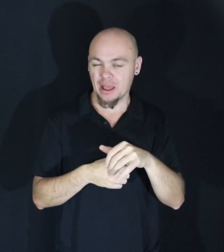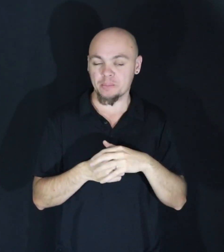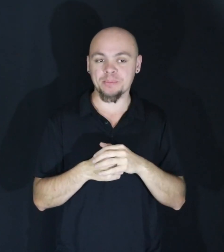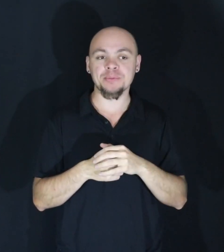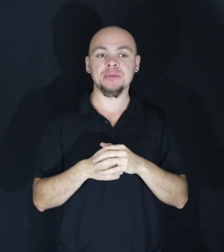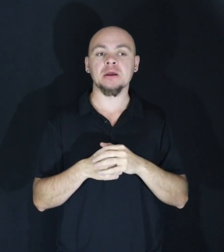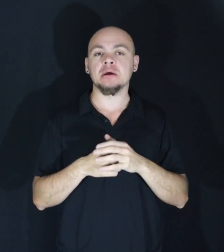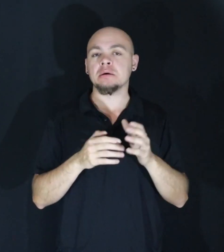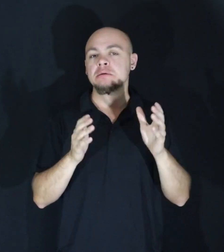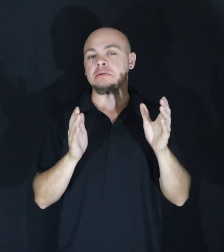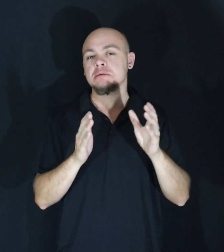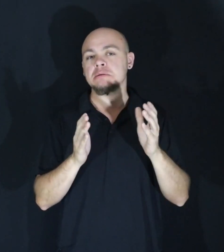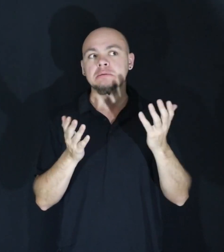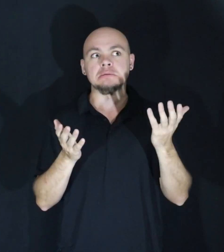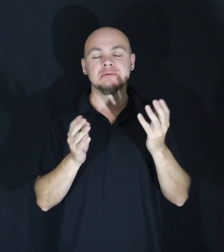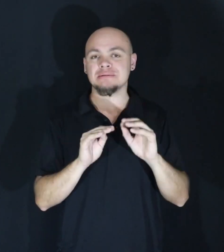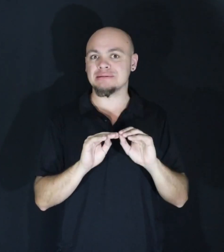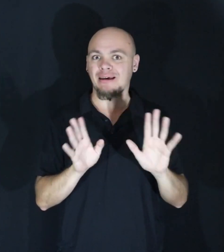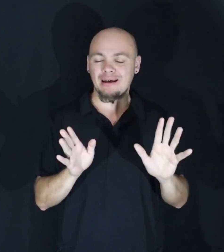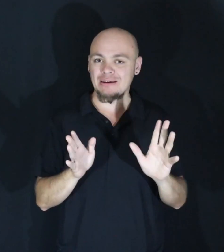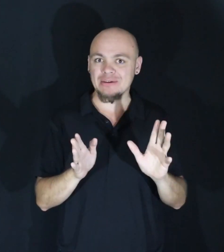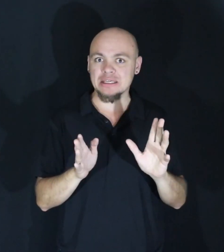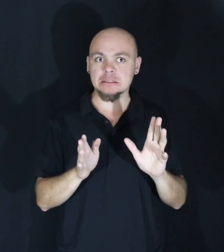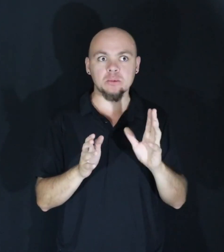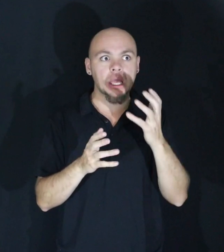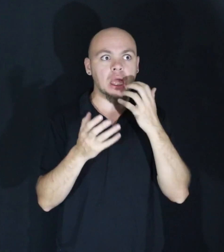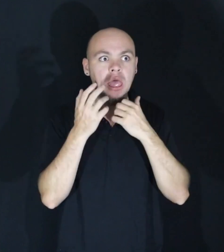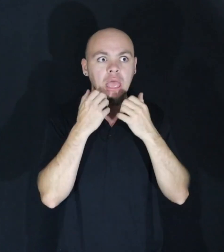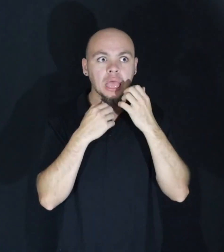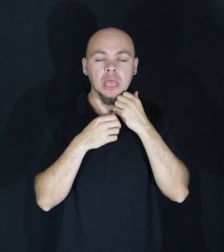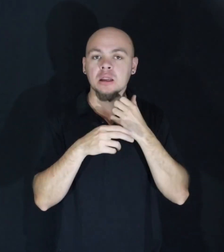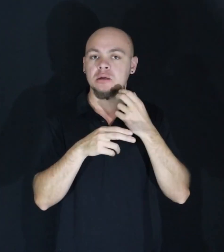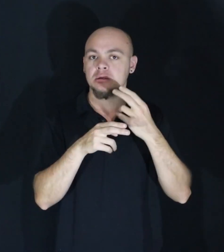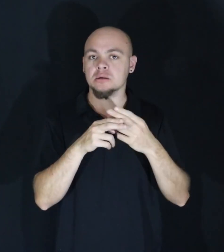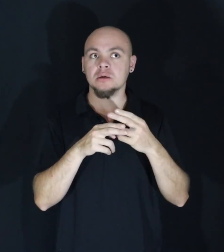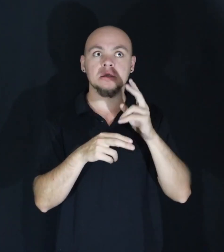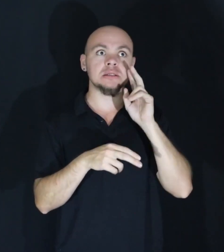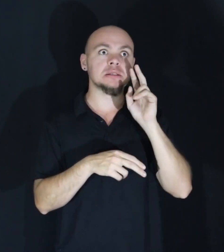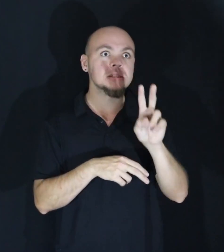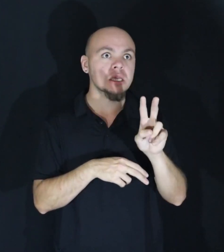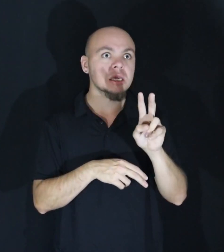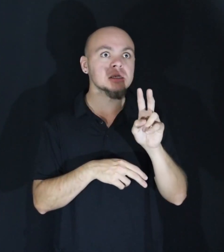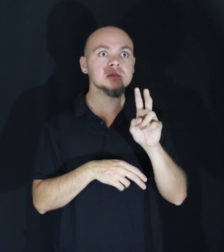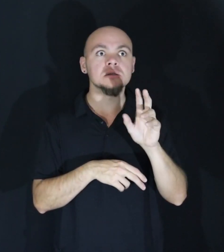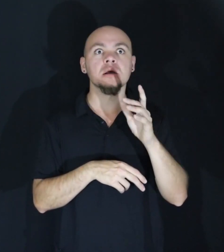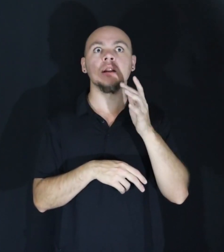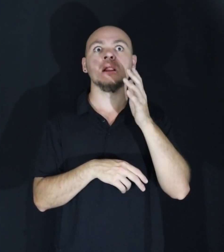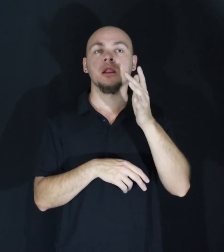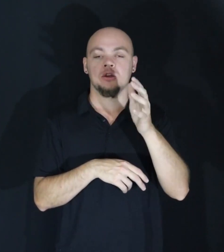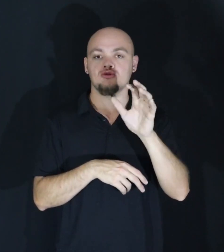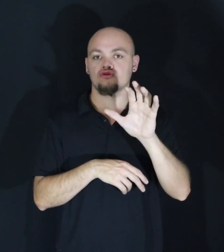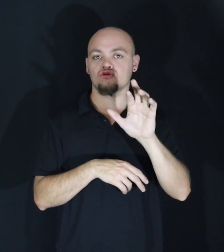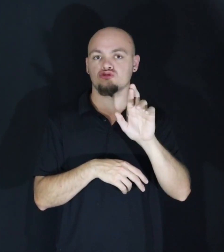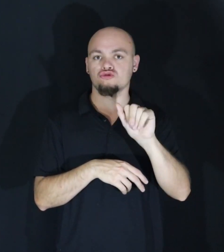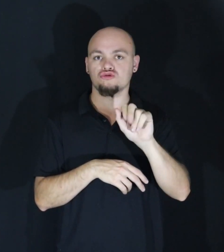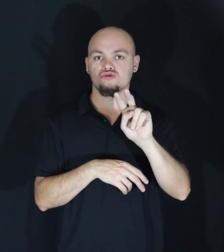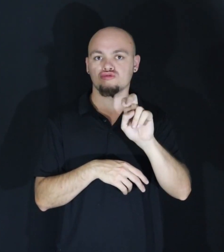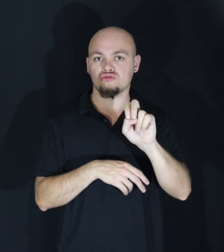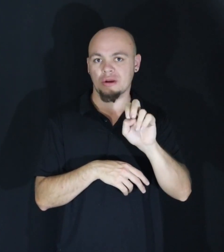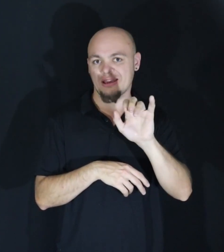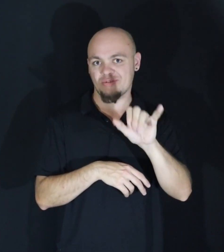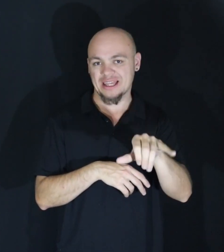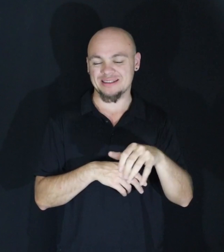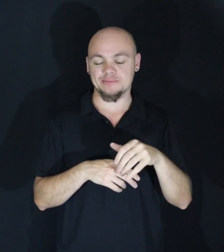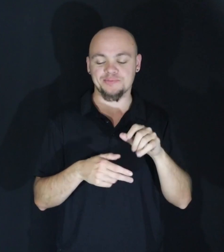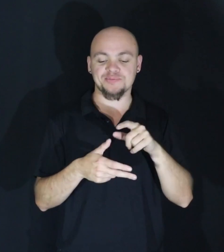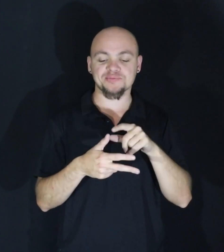Small wonder we succumb to a type of overeating I call, see it? Crave it gorging. Reason number 2 that